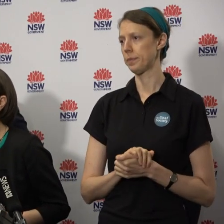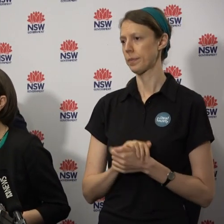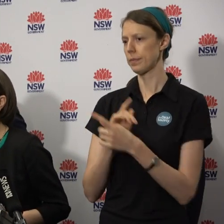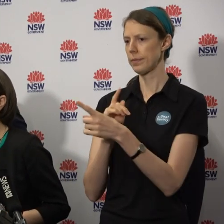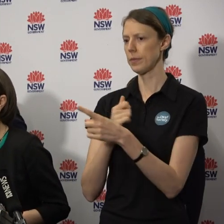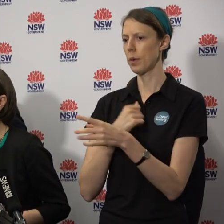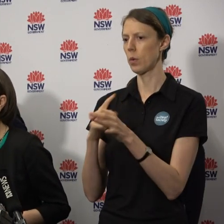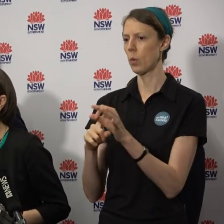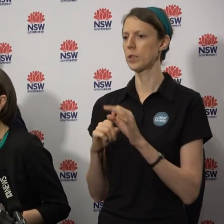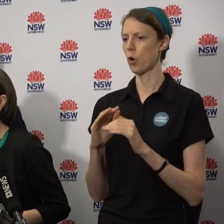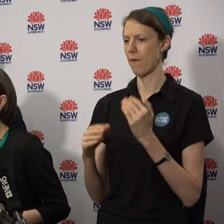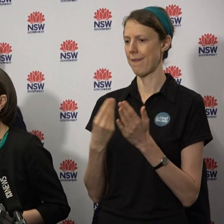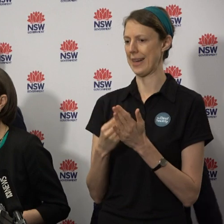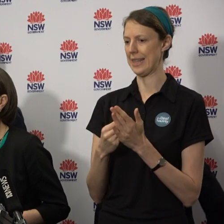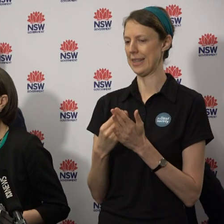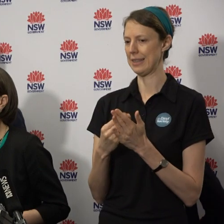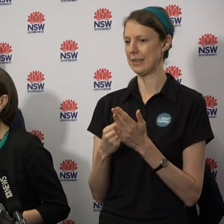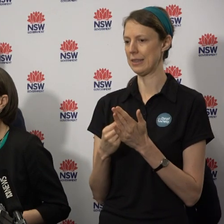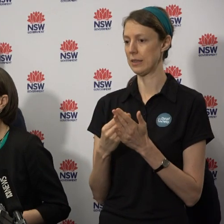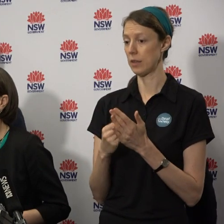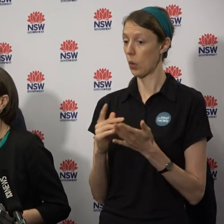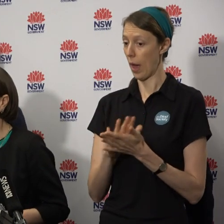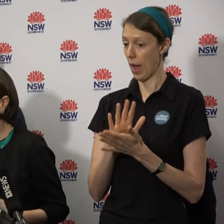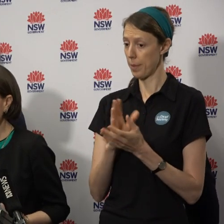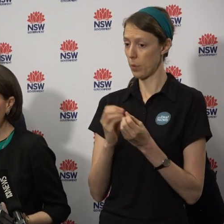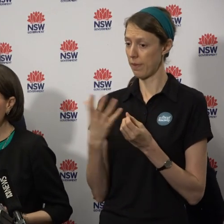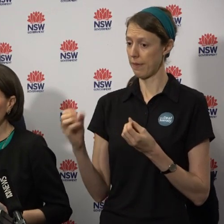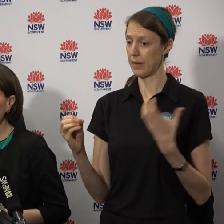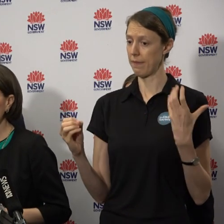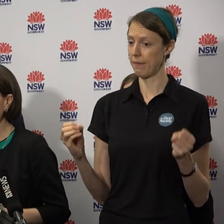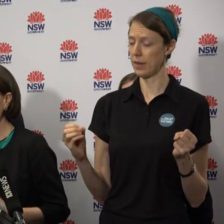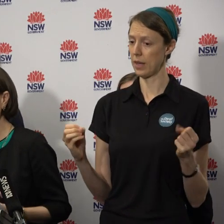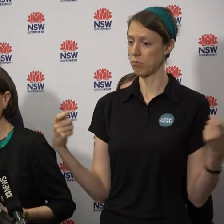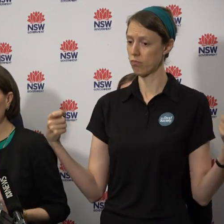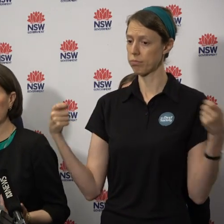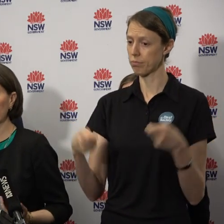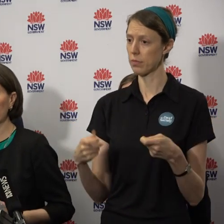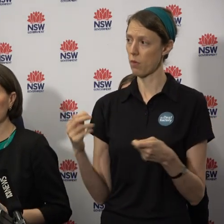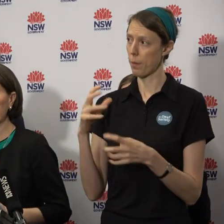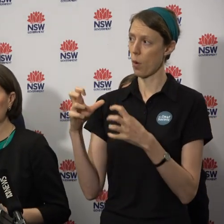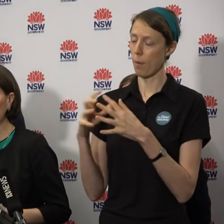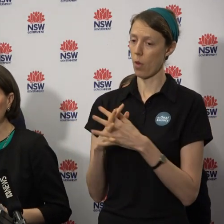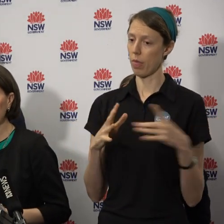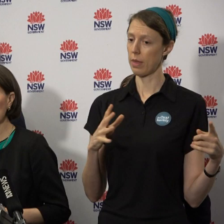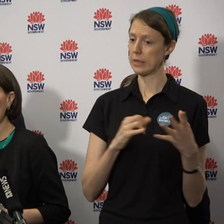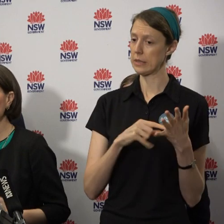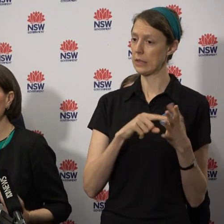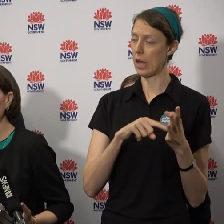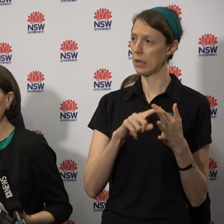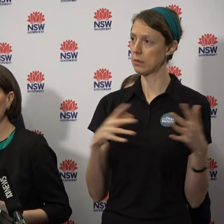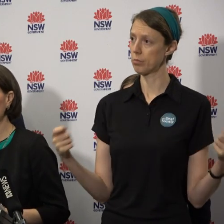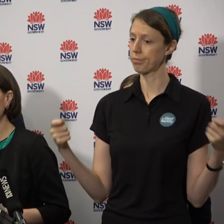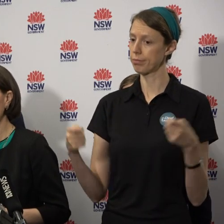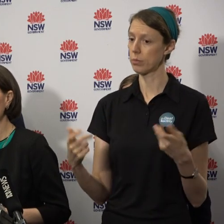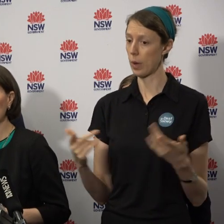didn't answer Yeah. an iota on funding. Yeah. Are you happy with a 50%? Well, I think I have. I think what I've said to you, and I've said from day one, is we're